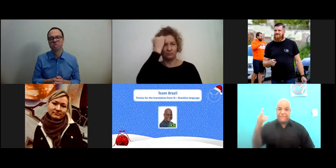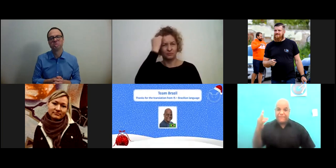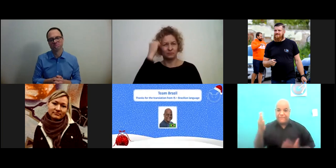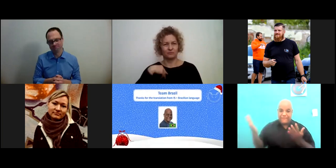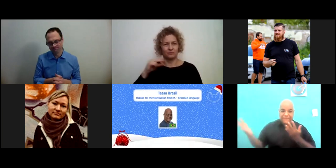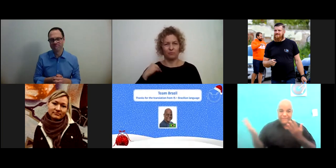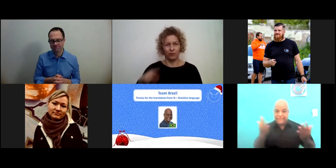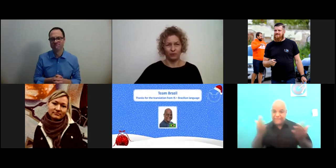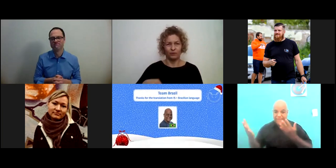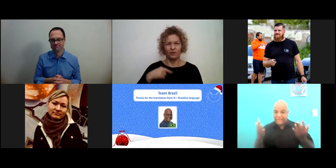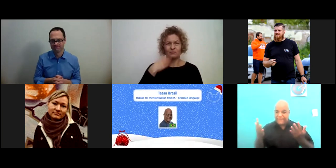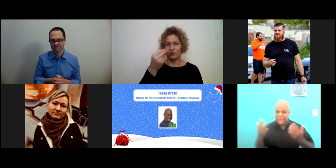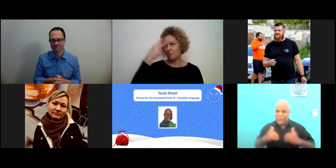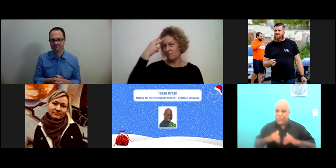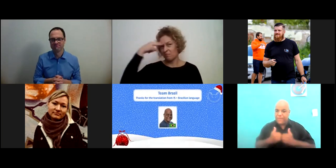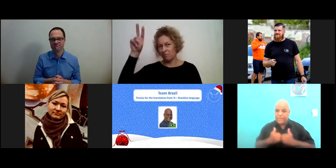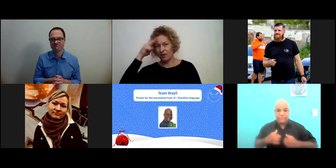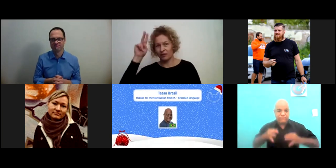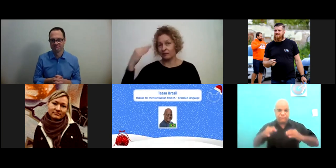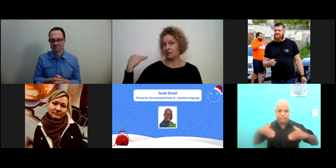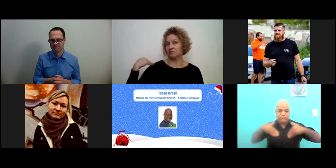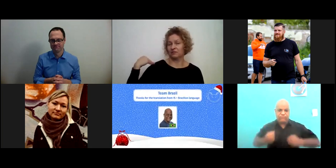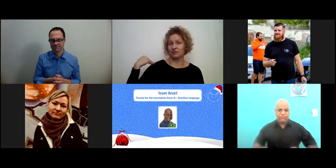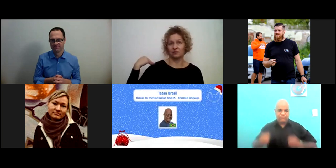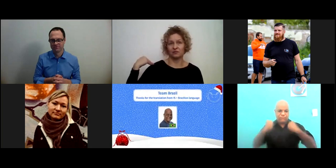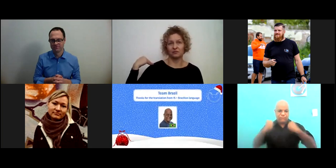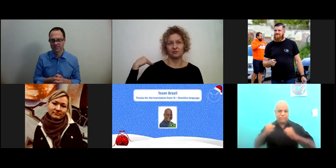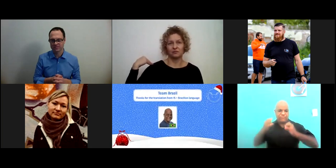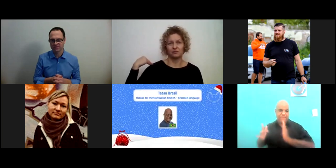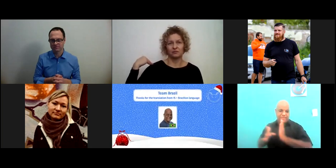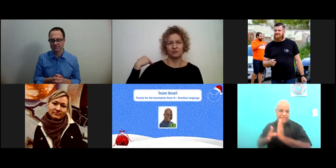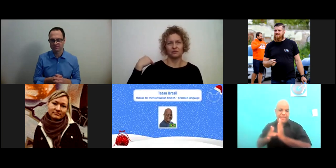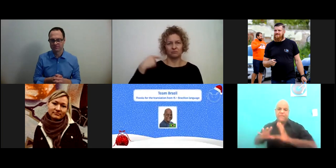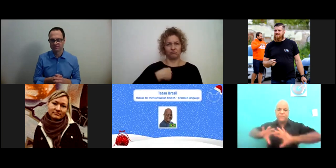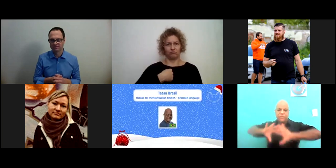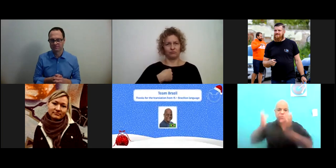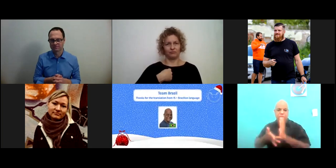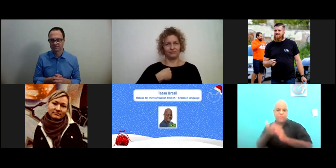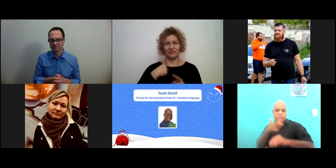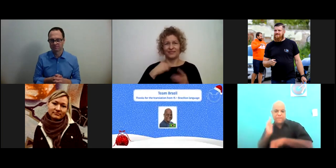That you do... I have to go to the bathroom 1 sec. Okay.